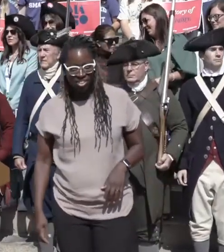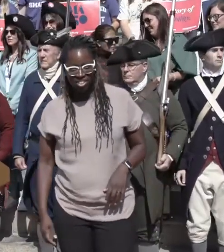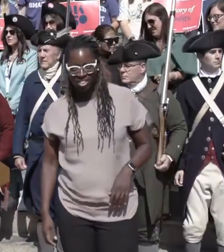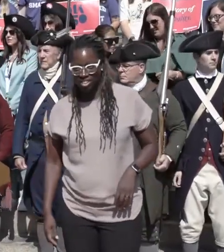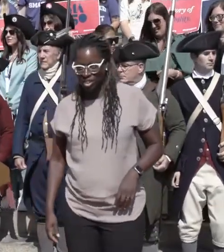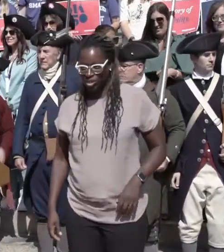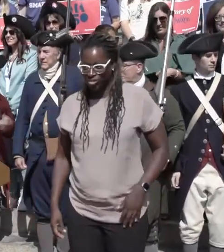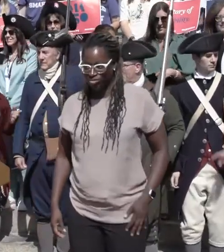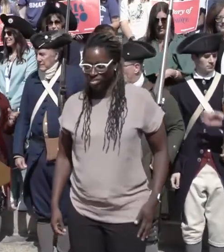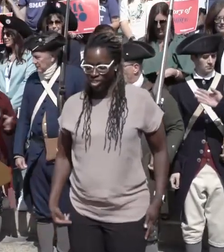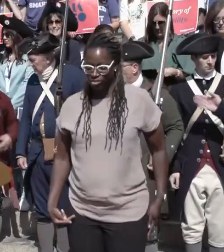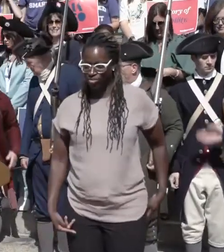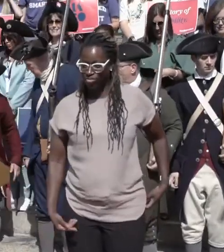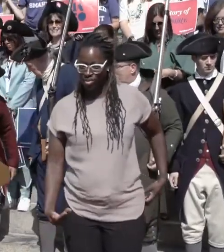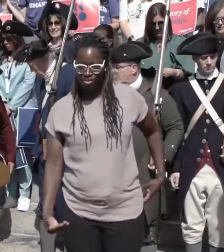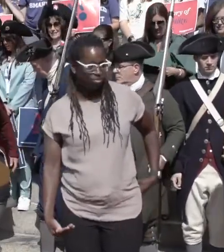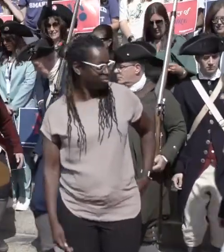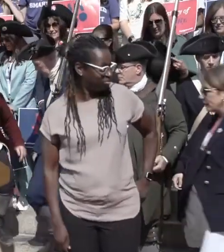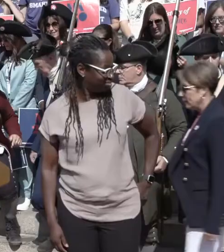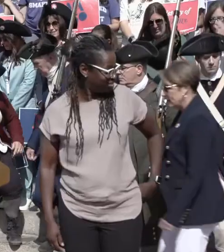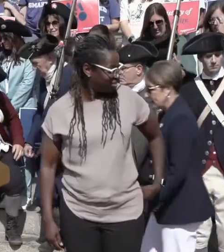Step up. Step up.